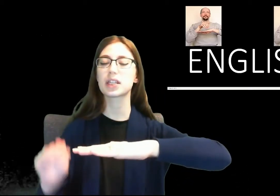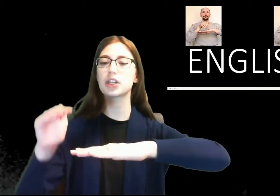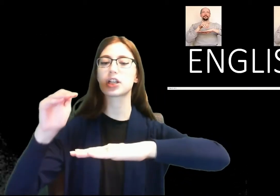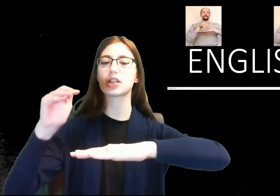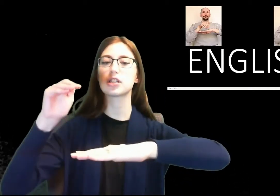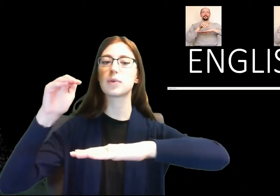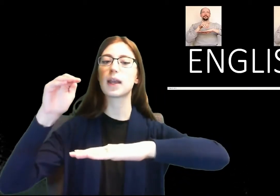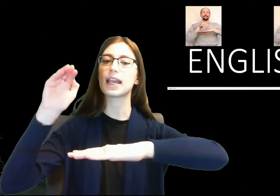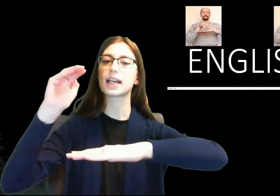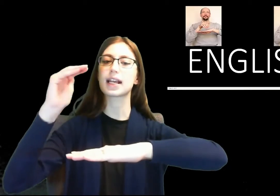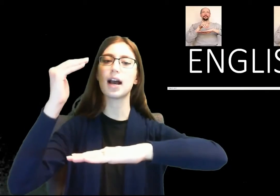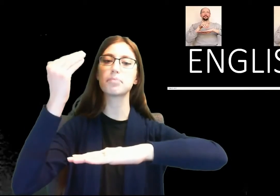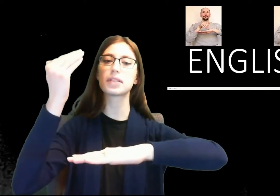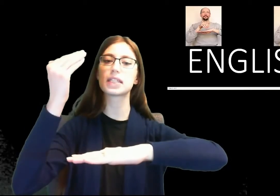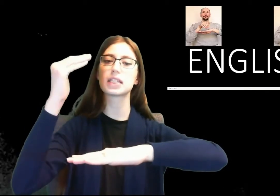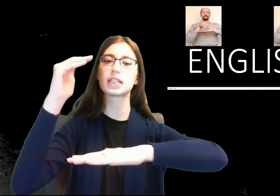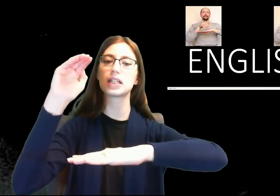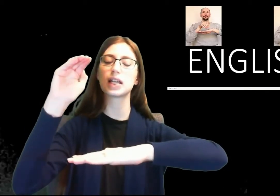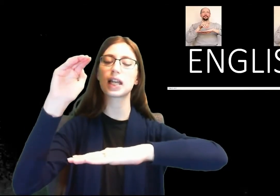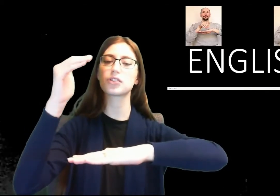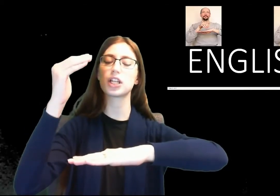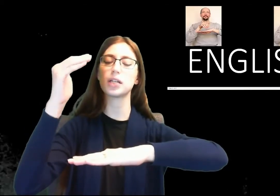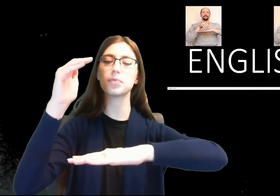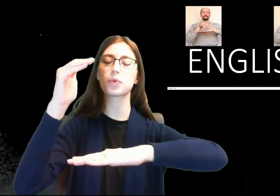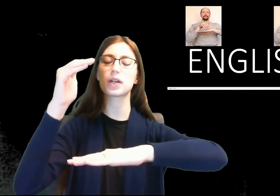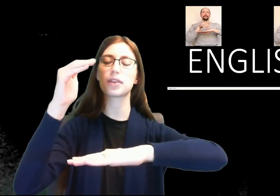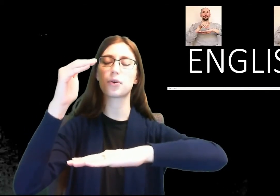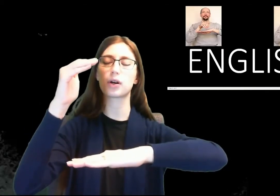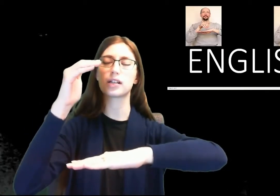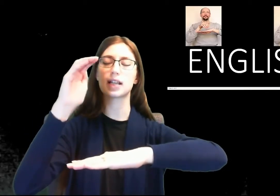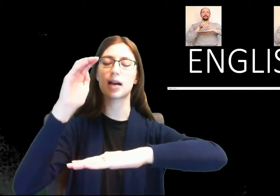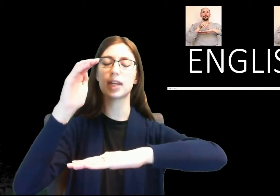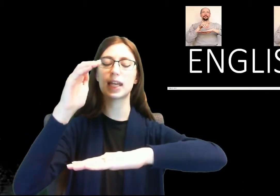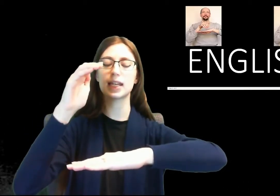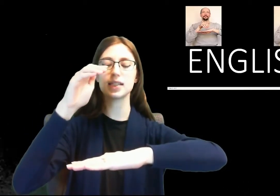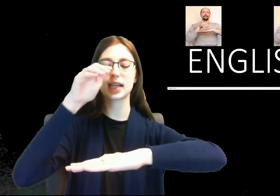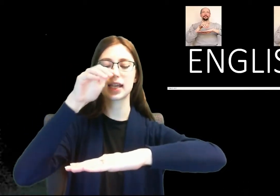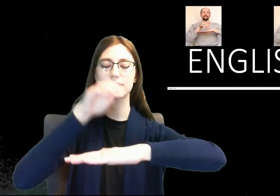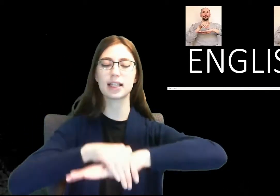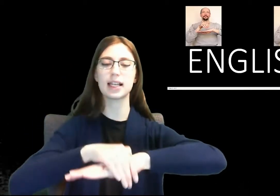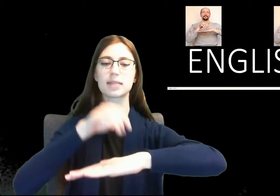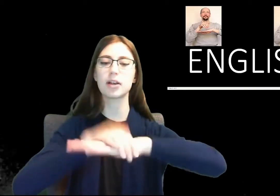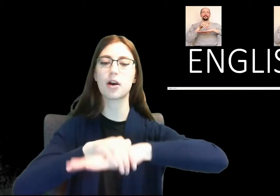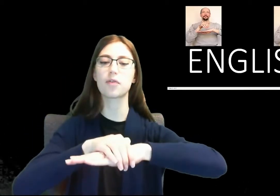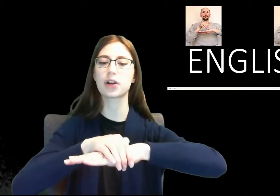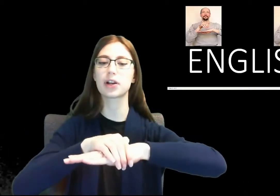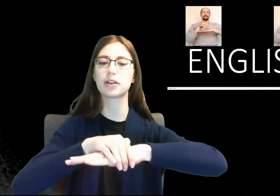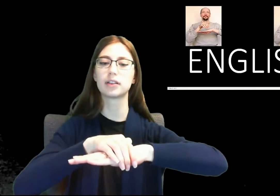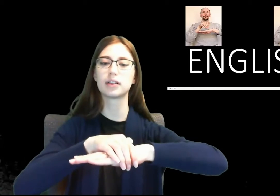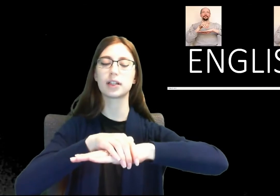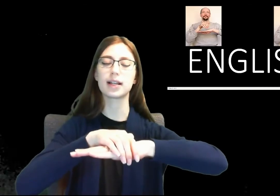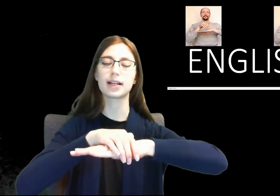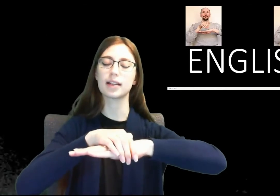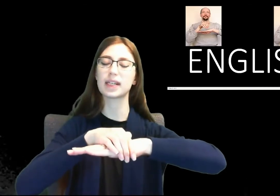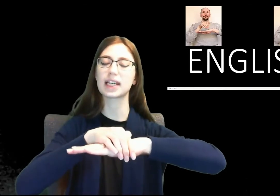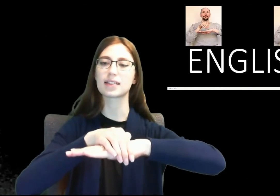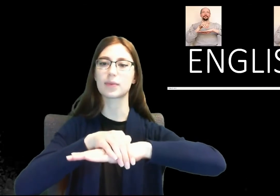going to do a cupped hand shape with your dominant hand and clasp it over your non-dominant hand